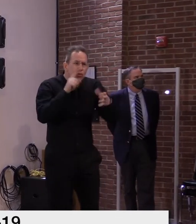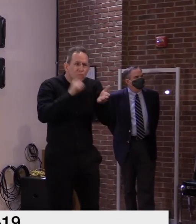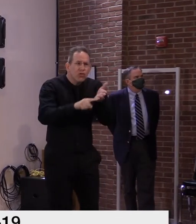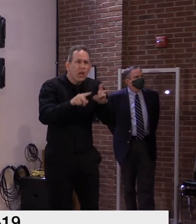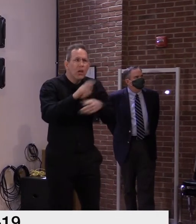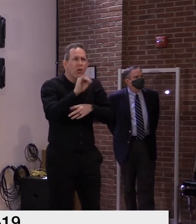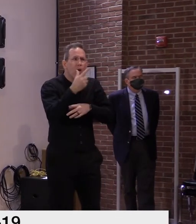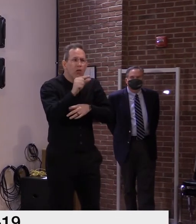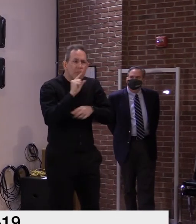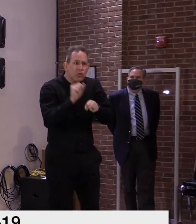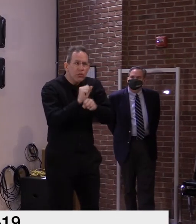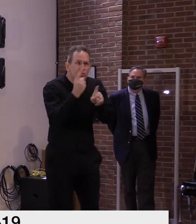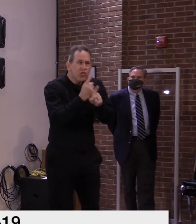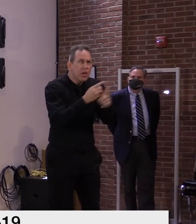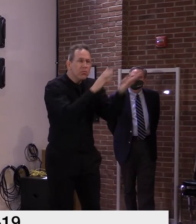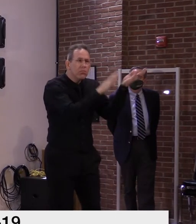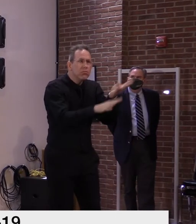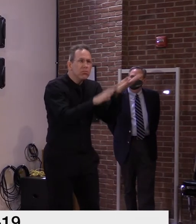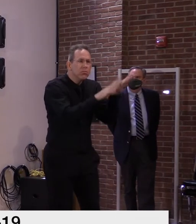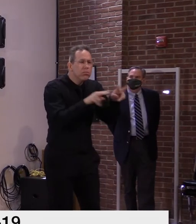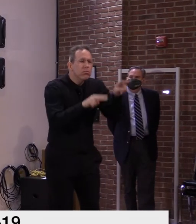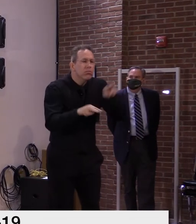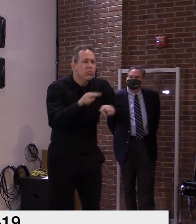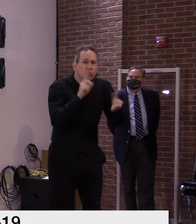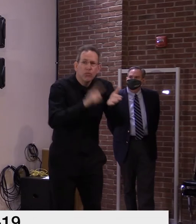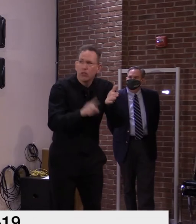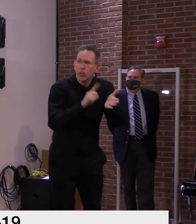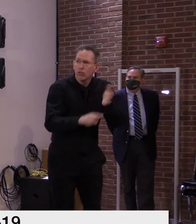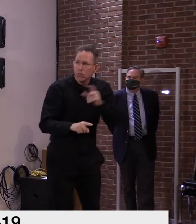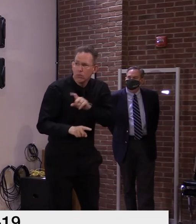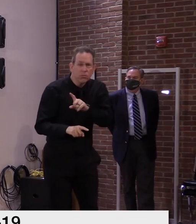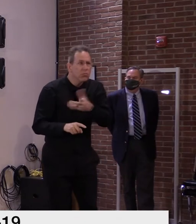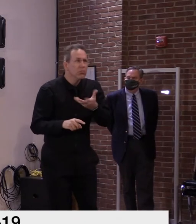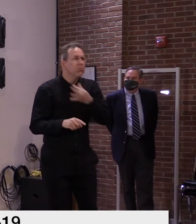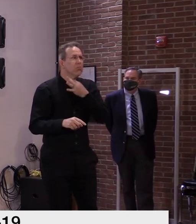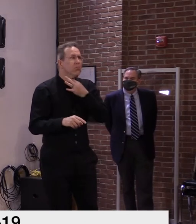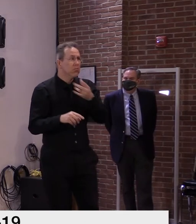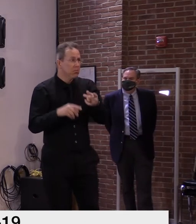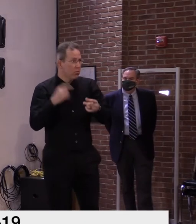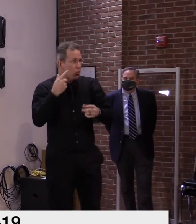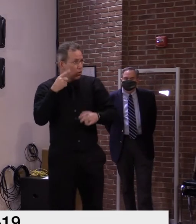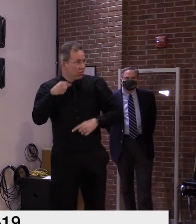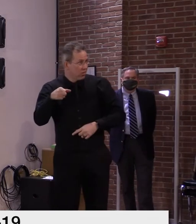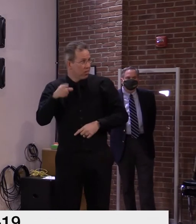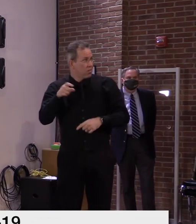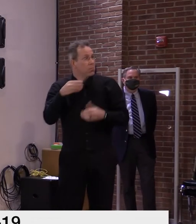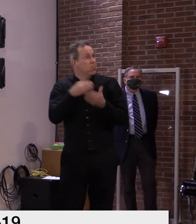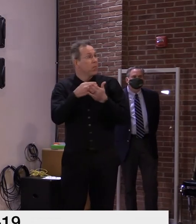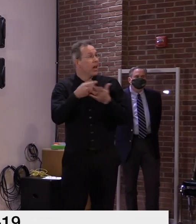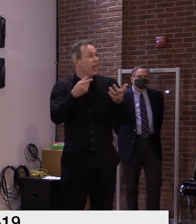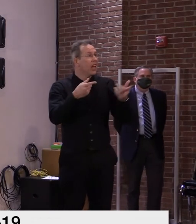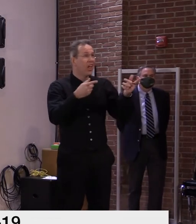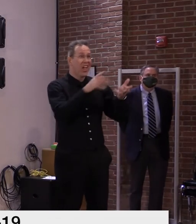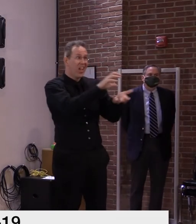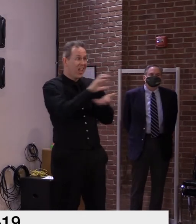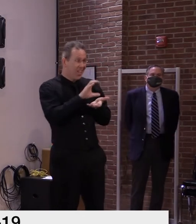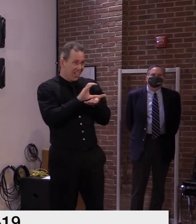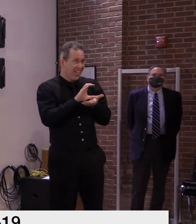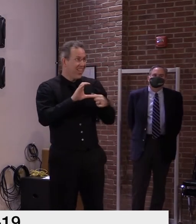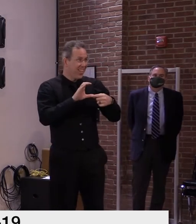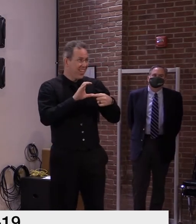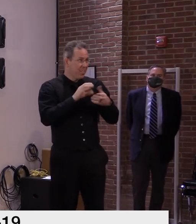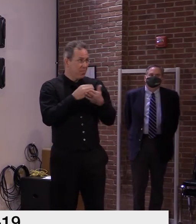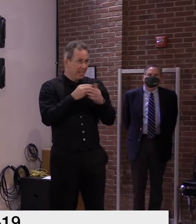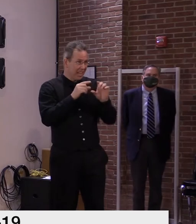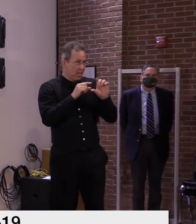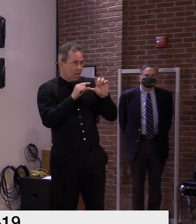for COVID-related expenses or promotion or COVID-related items? We've heard mixed reviews, by